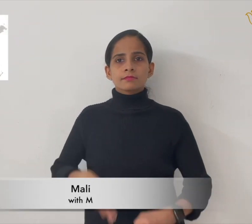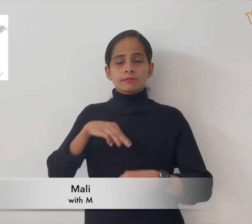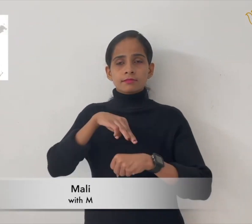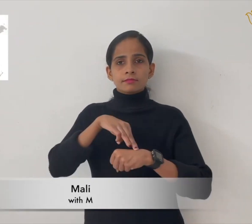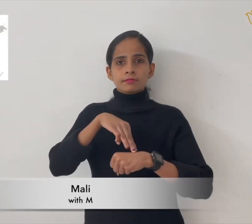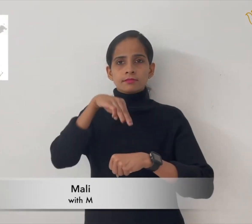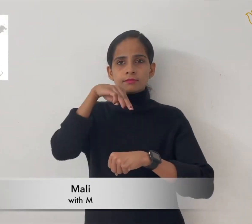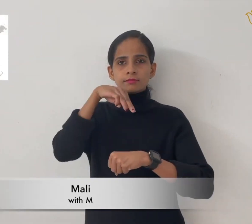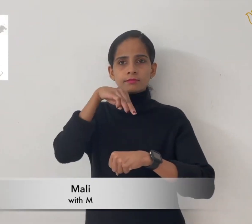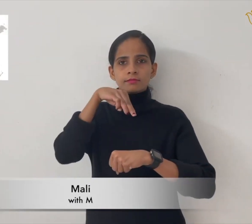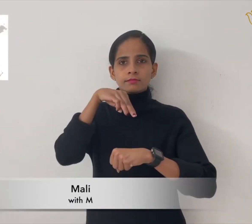Mali,